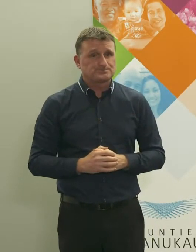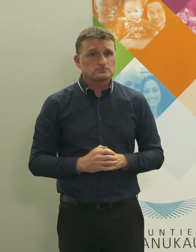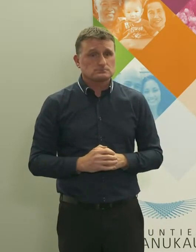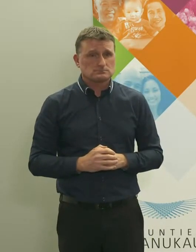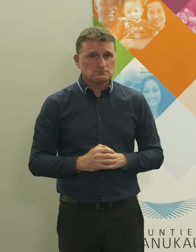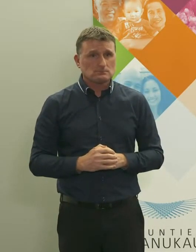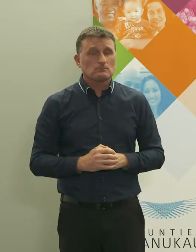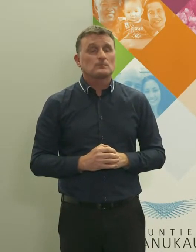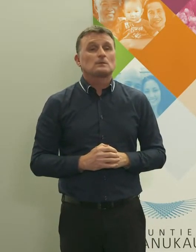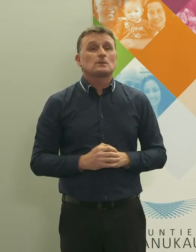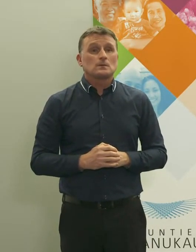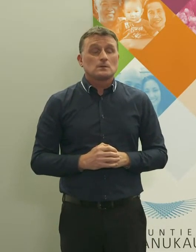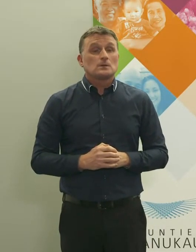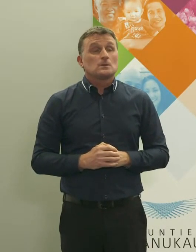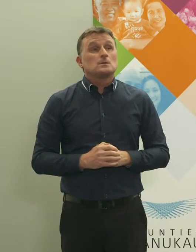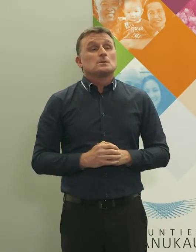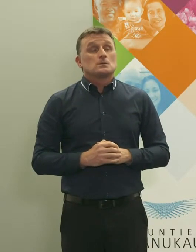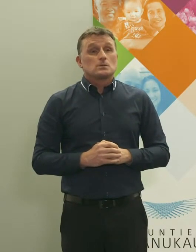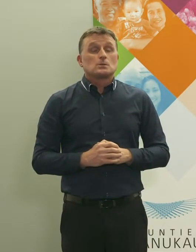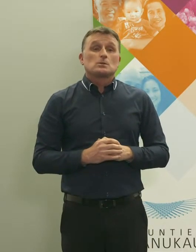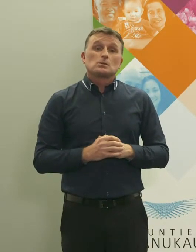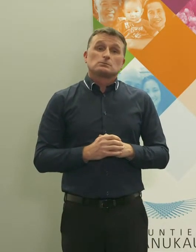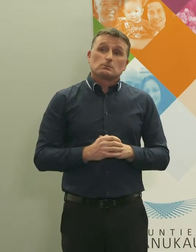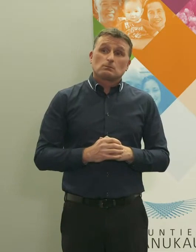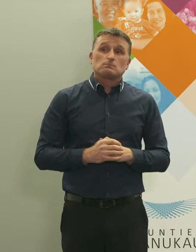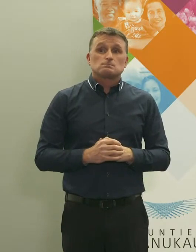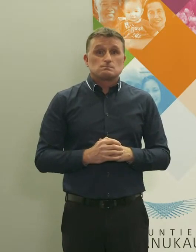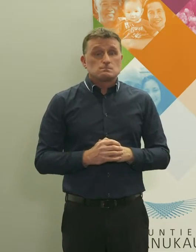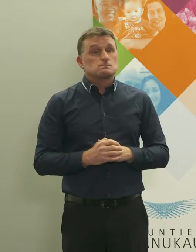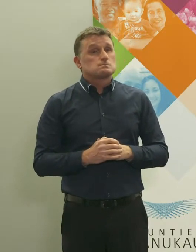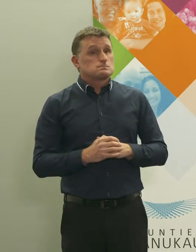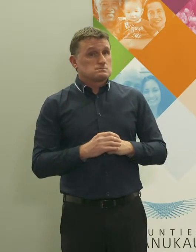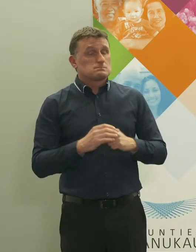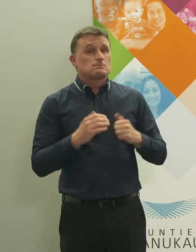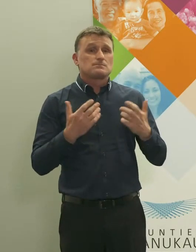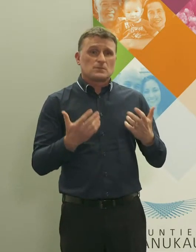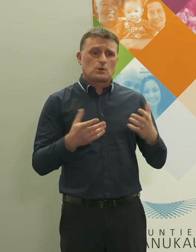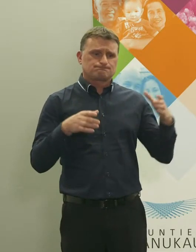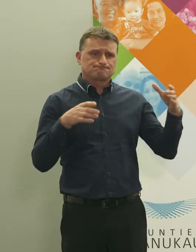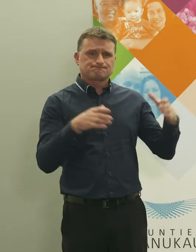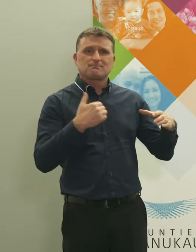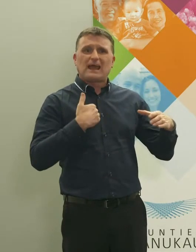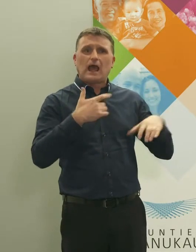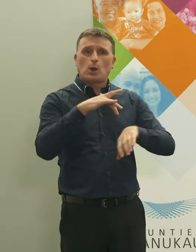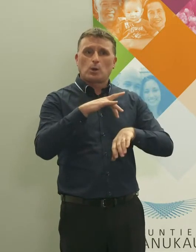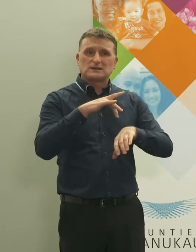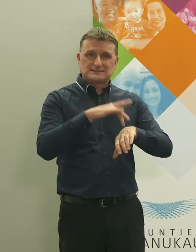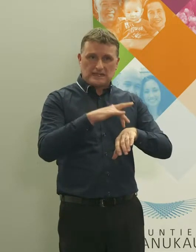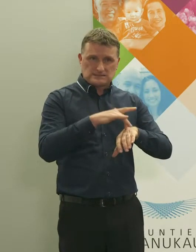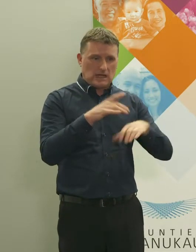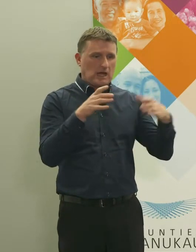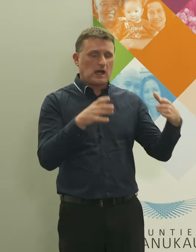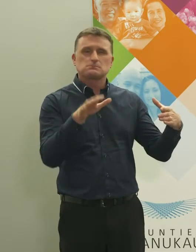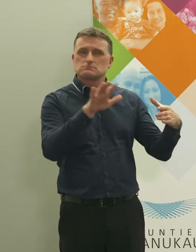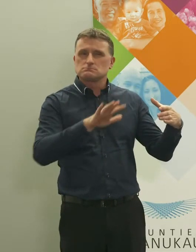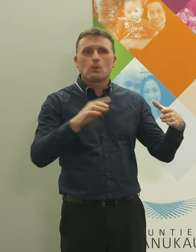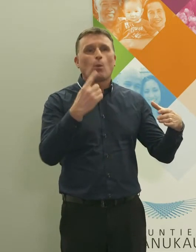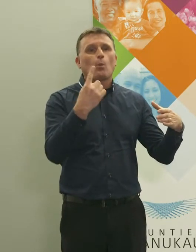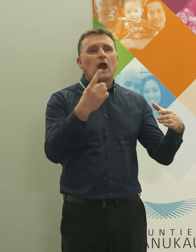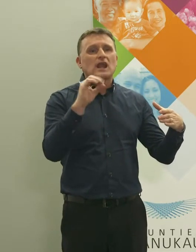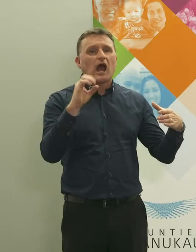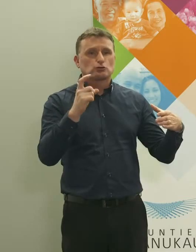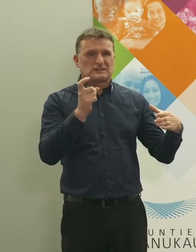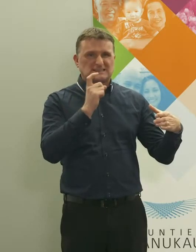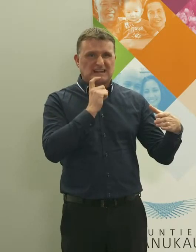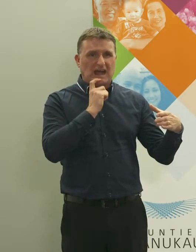On any one day, we have around 100 or more staff at ARFs who are working either in contact tracing directly